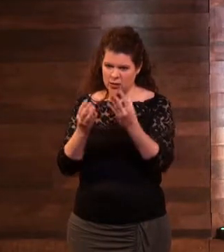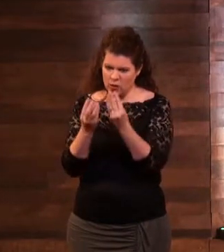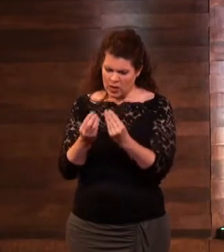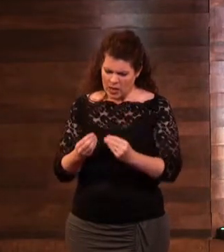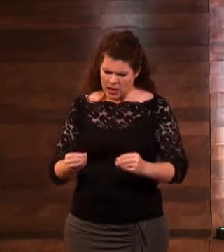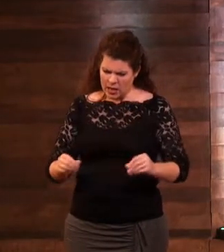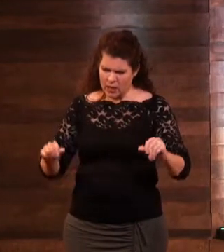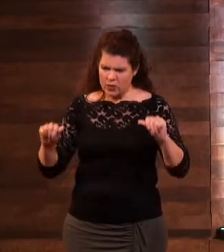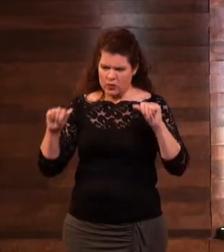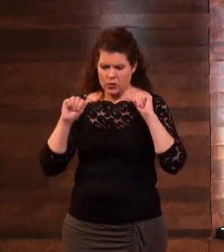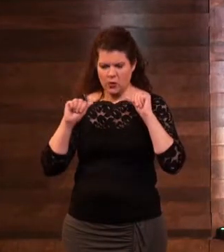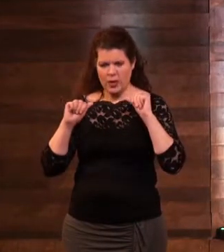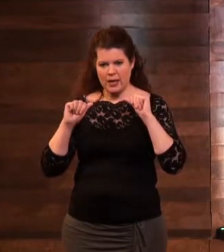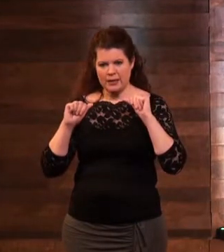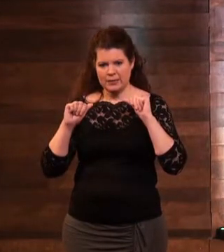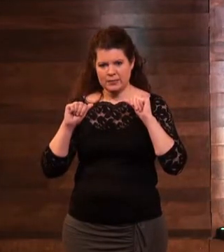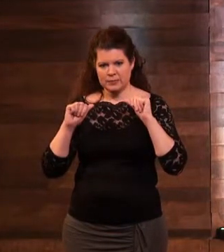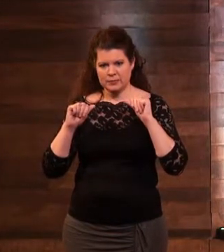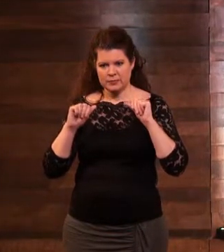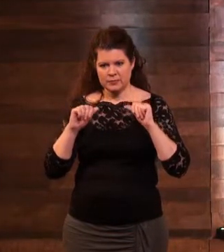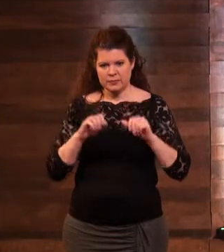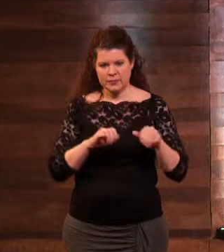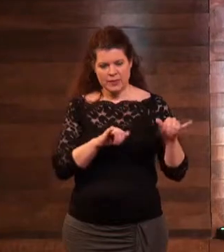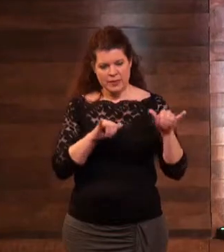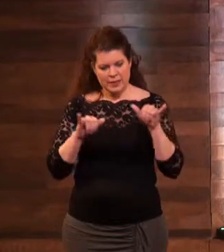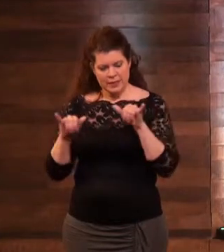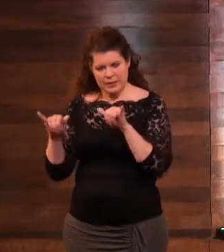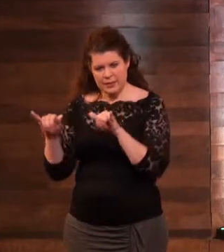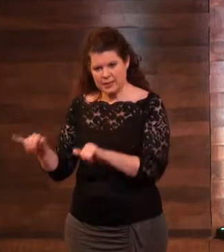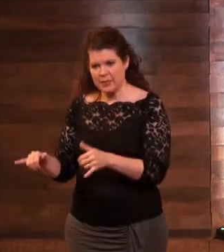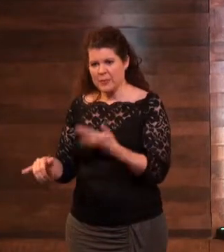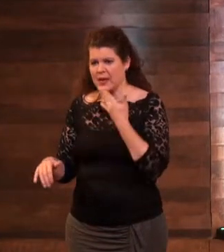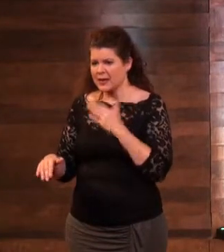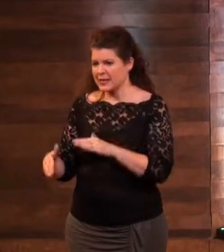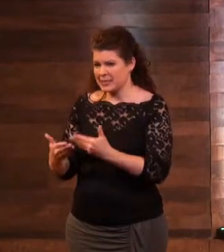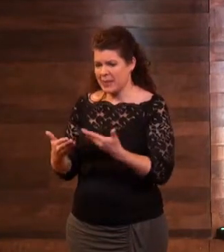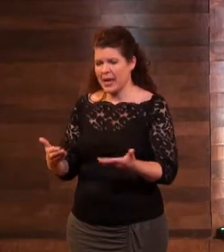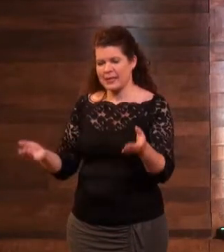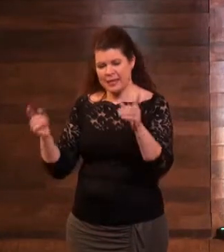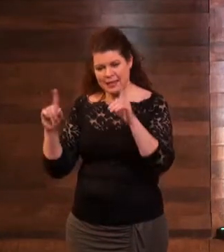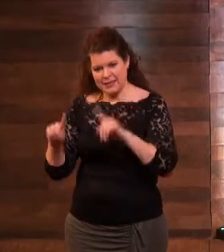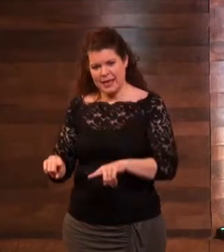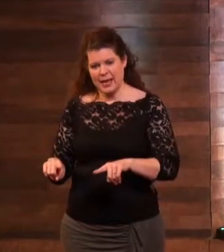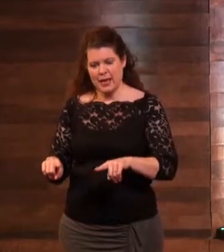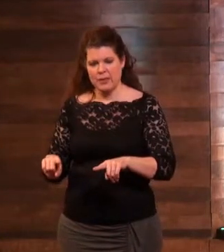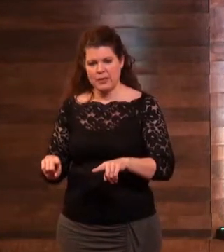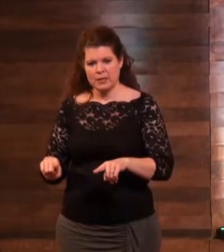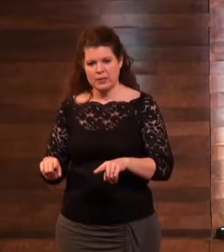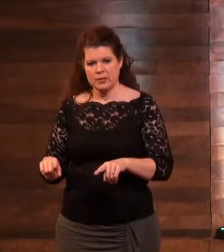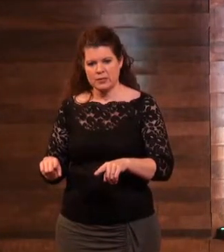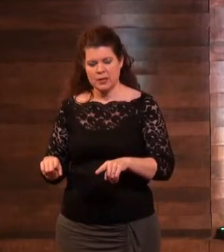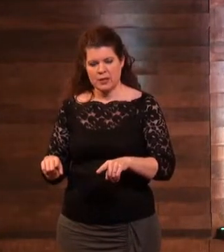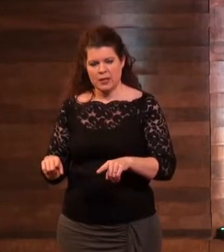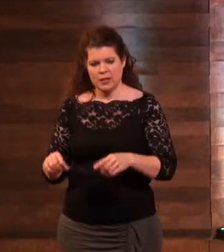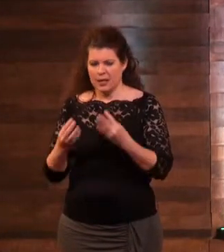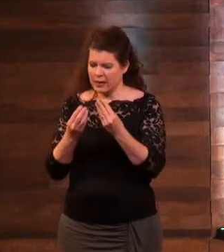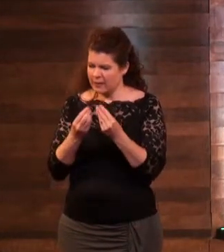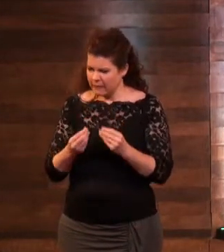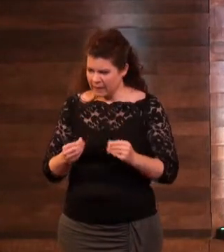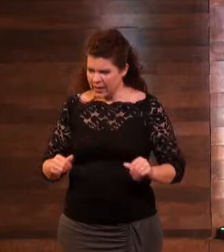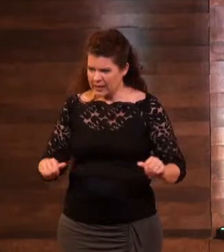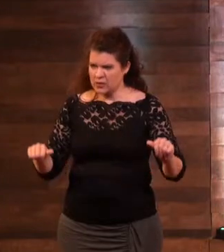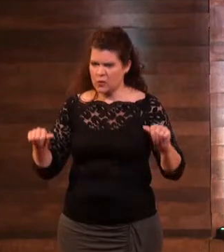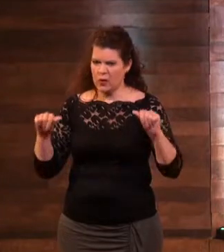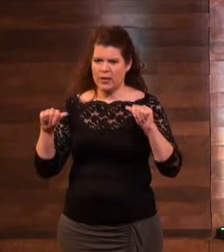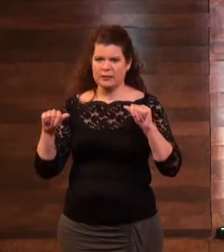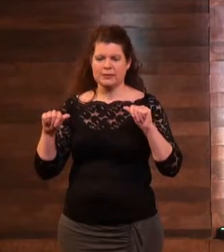it. Just like you get over bad stuff. Whether it's an extreme hurt or an extreme joy, your mind adapts to it. It's the way